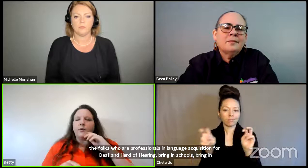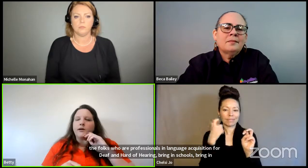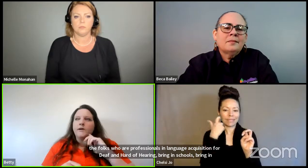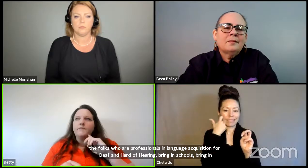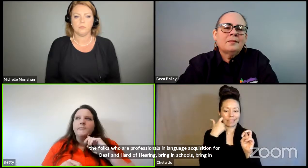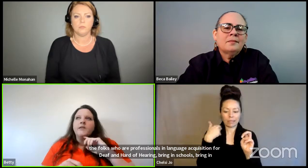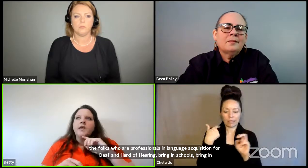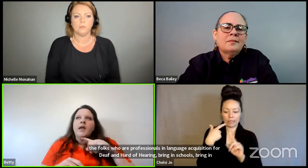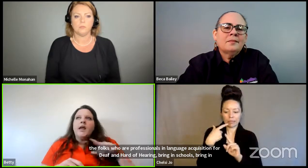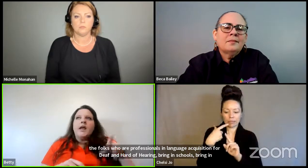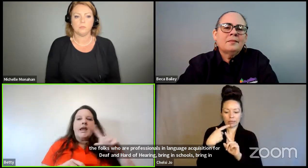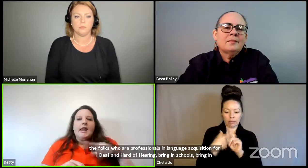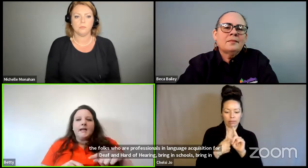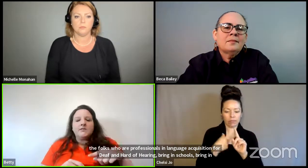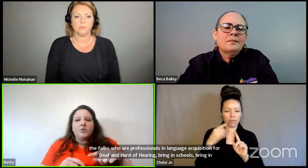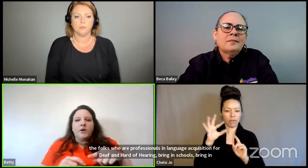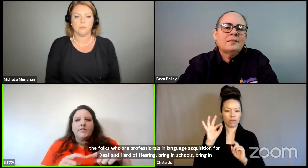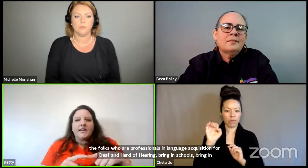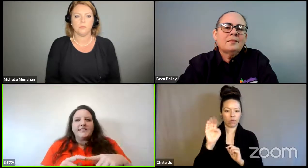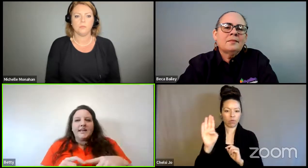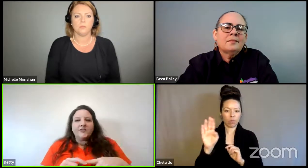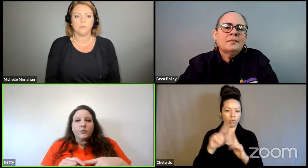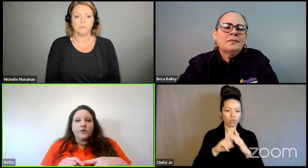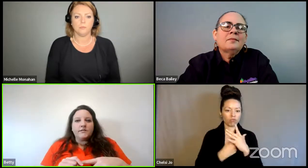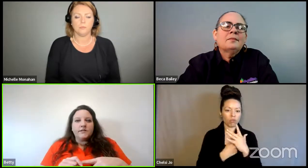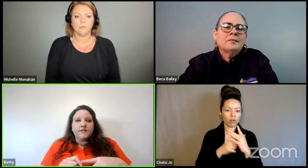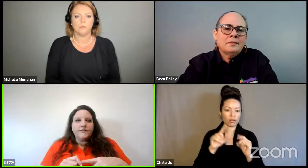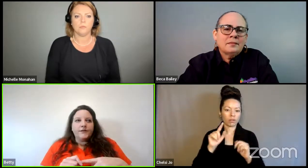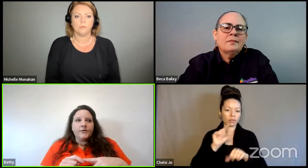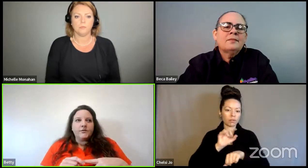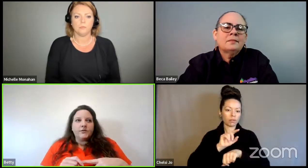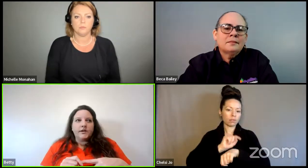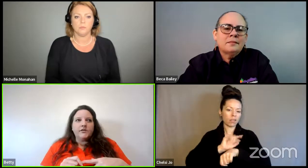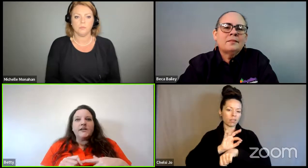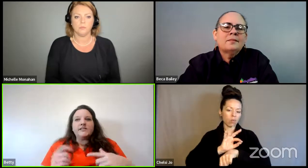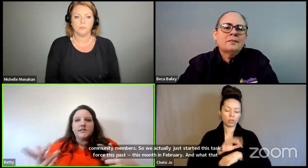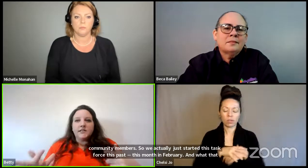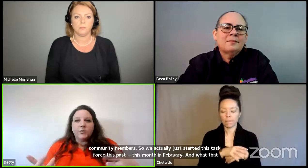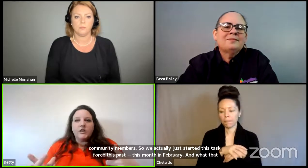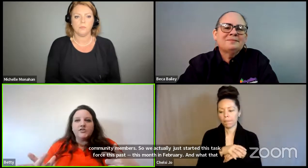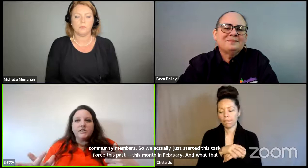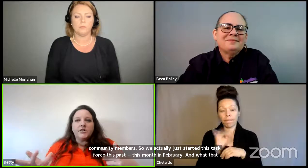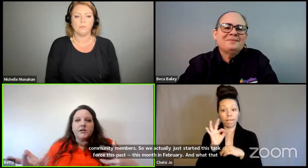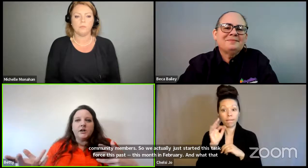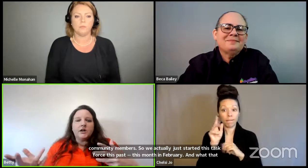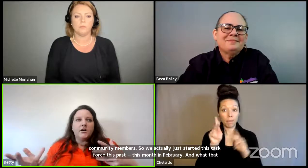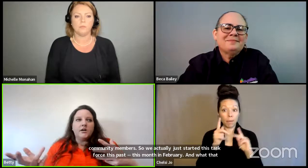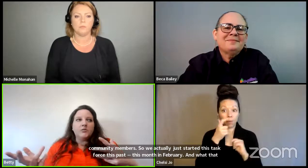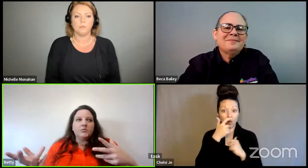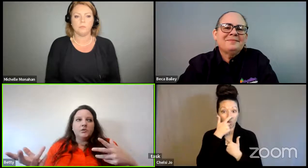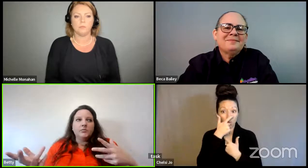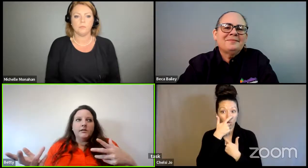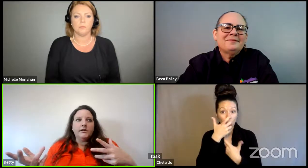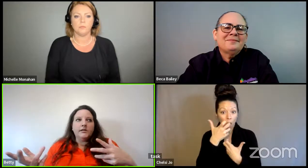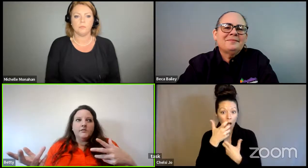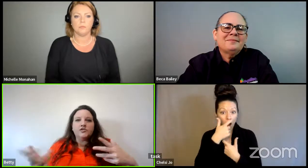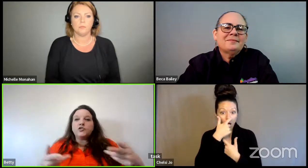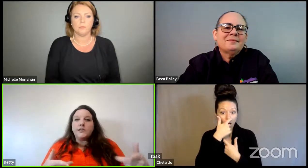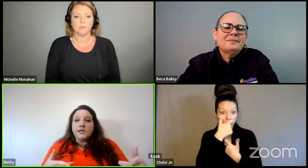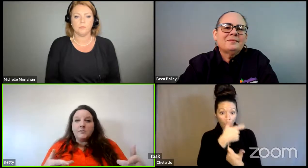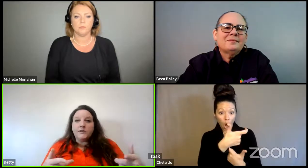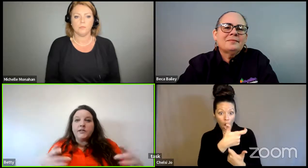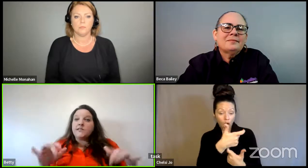in February. And what that task force, if folks are interested in watching, will